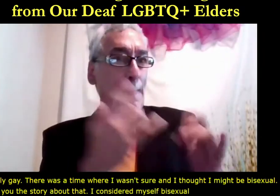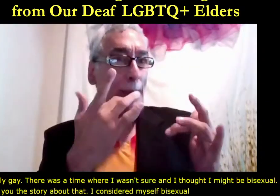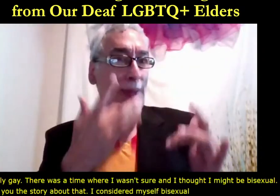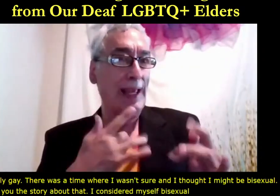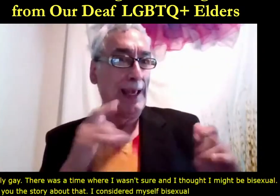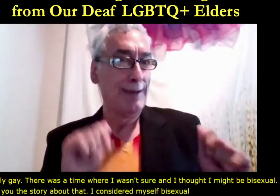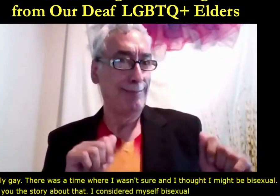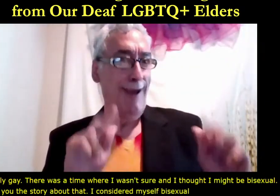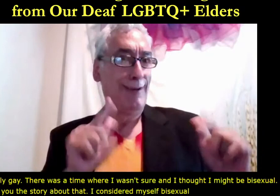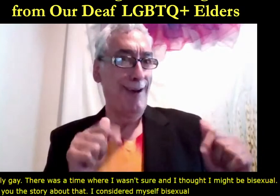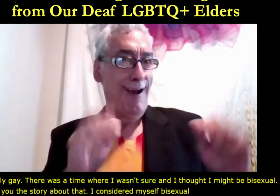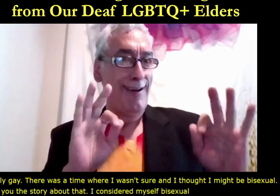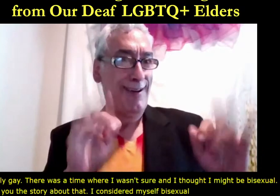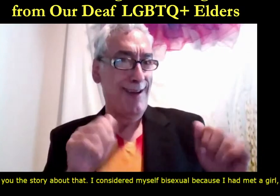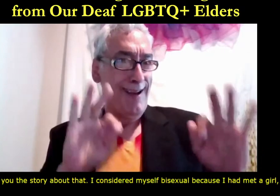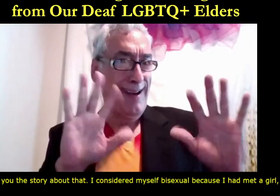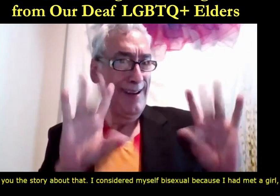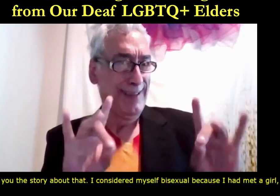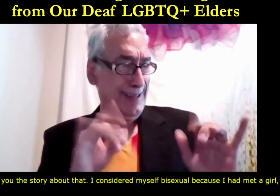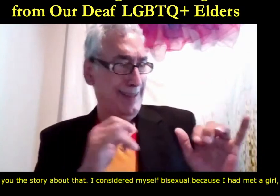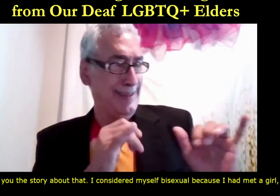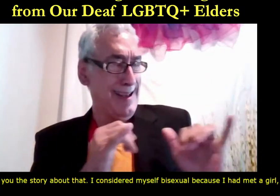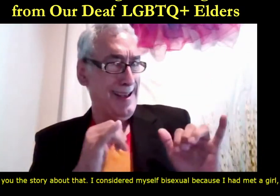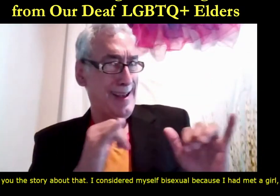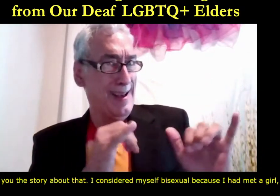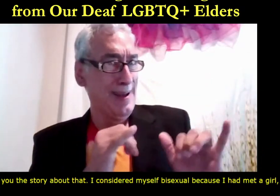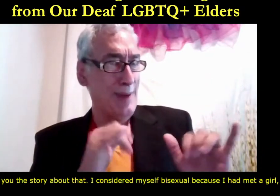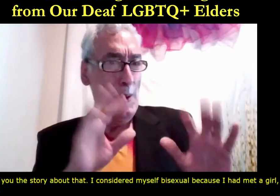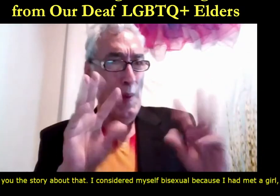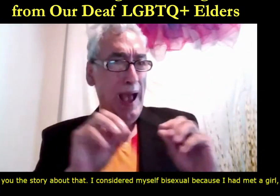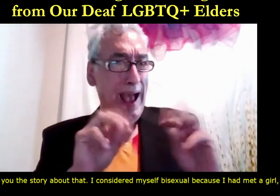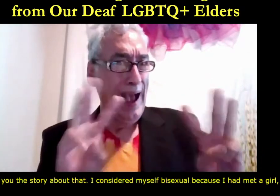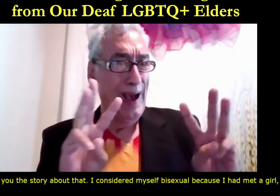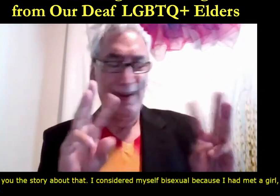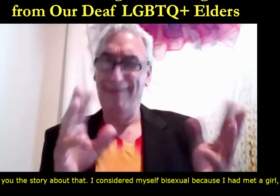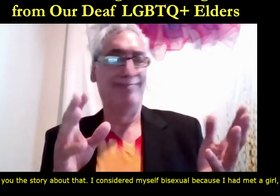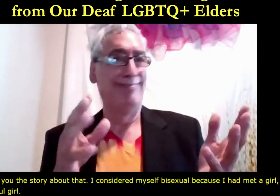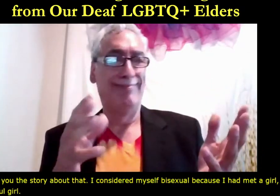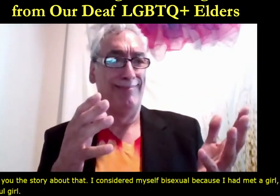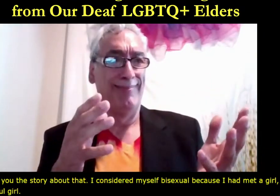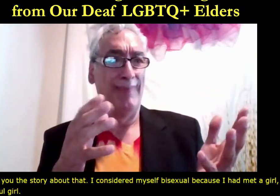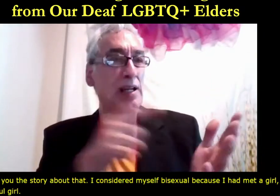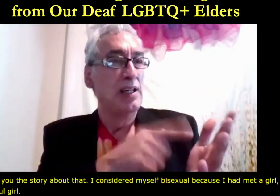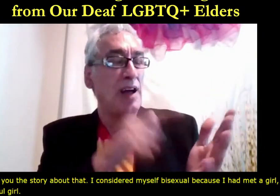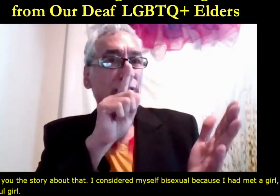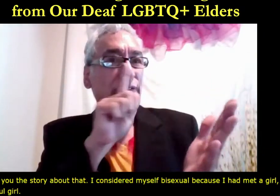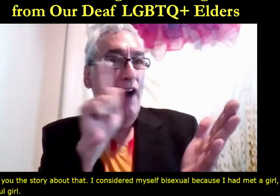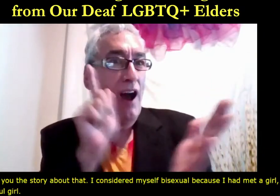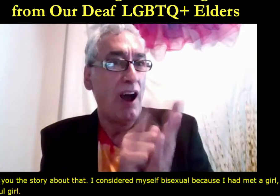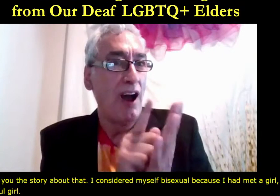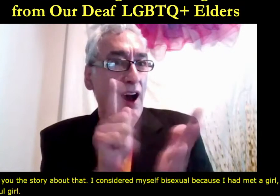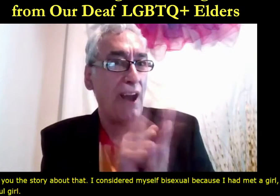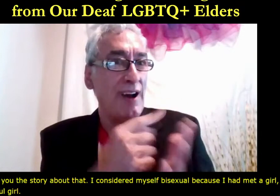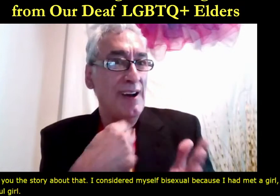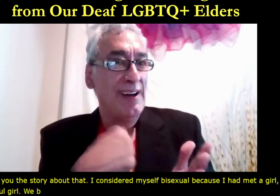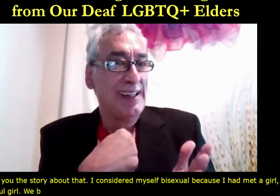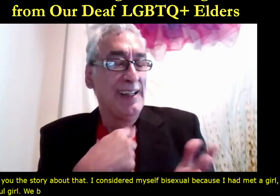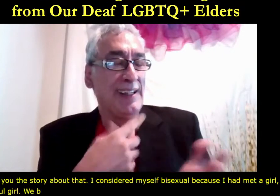uh and we we both were very much in we saw each other and we were instantly attracted to each other we